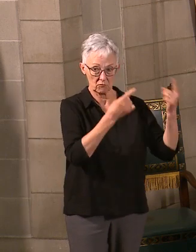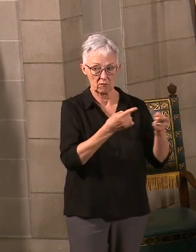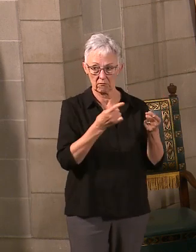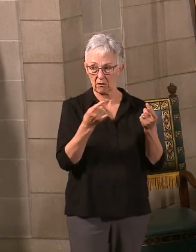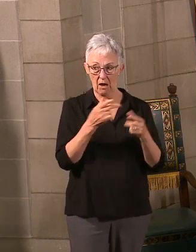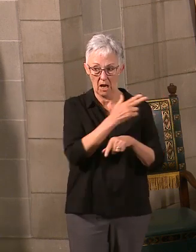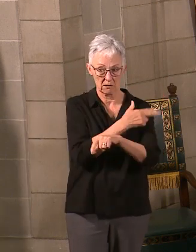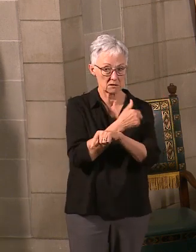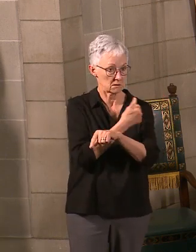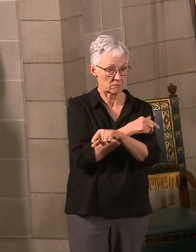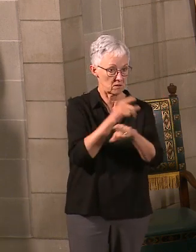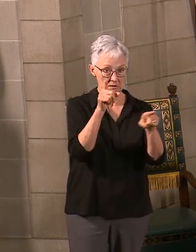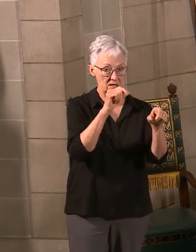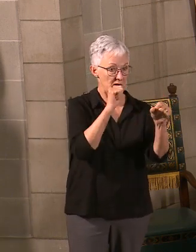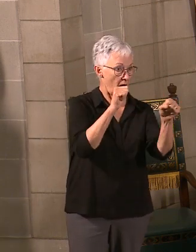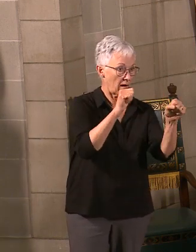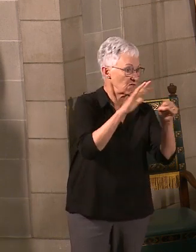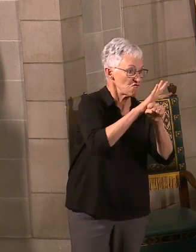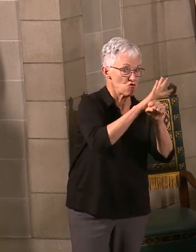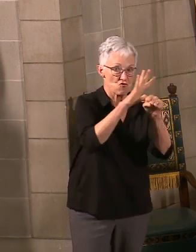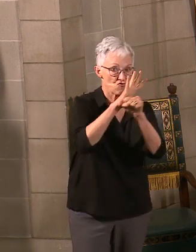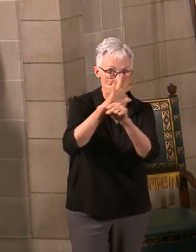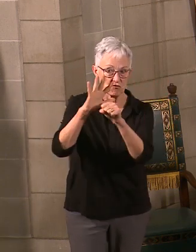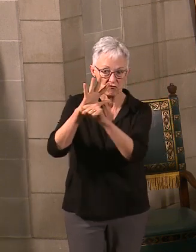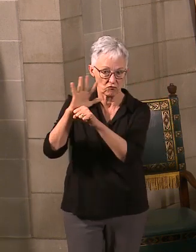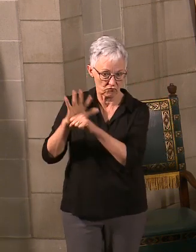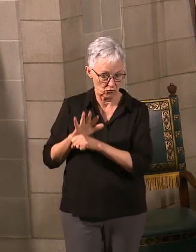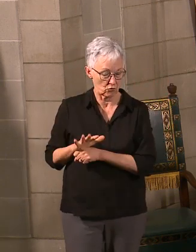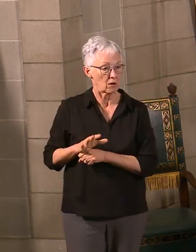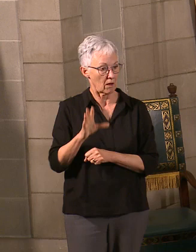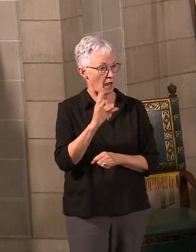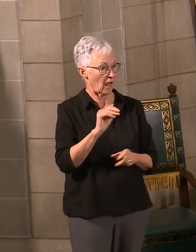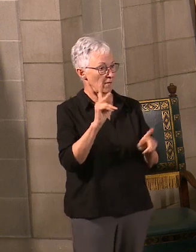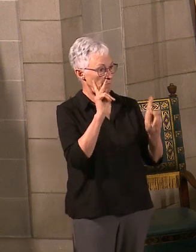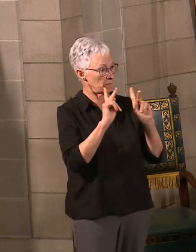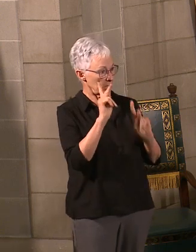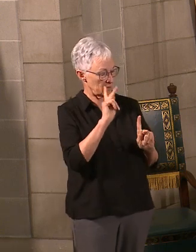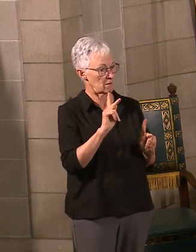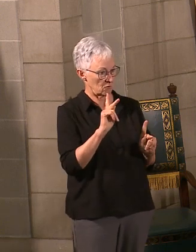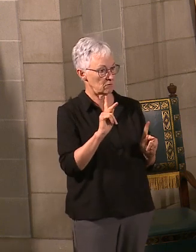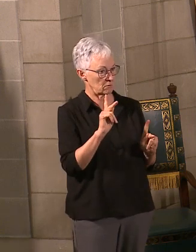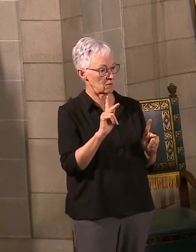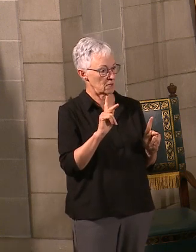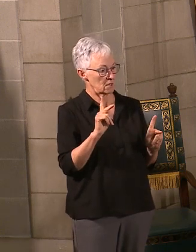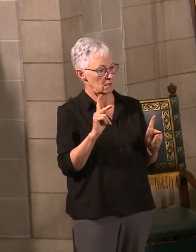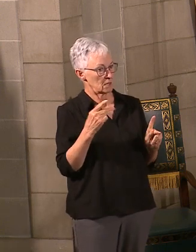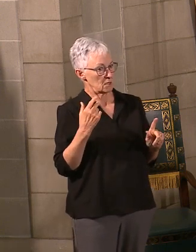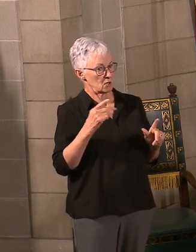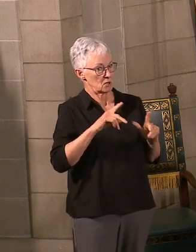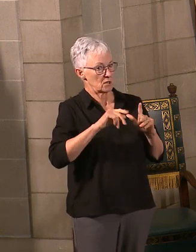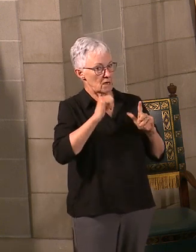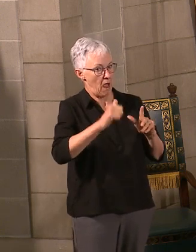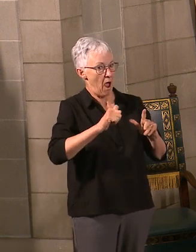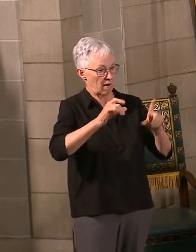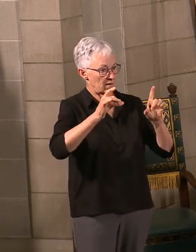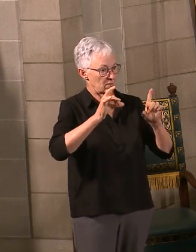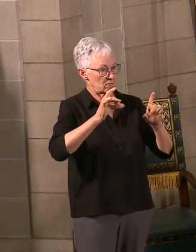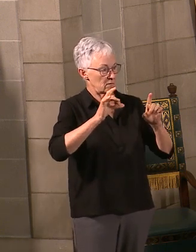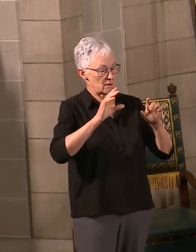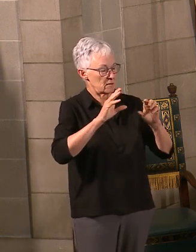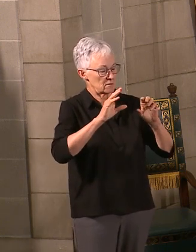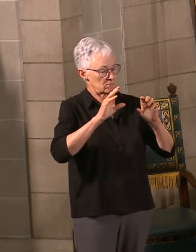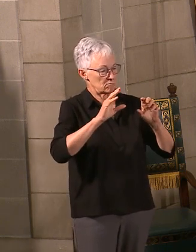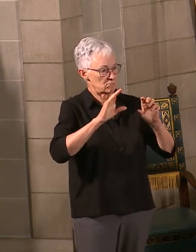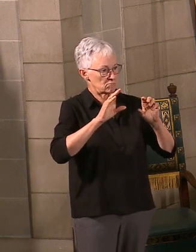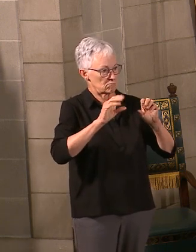non-pharmaceutical interventions that Dr. Antone was mentioning, they're working. That we have slowed out this process. We spread it out, we've